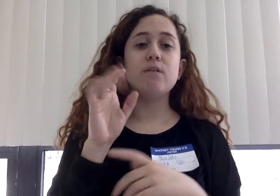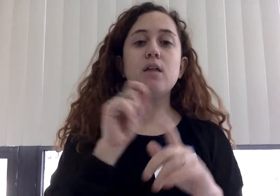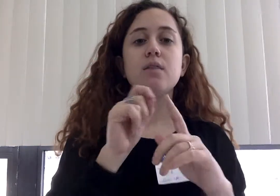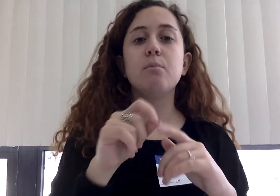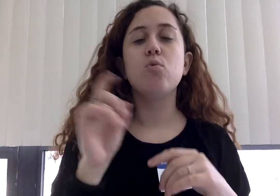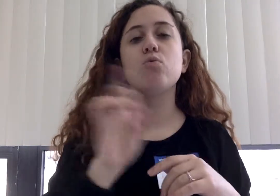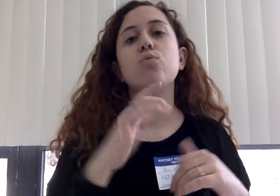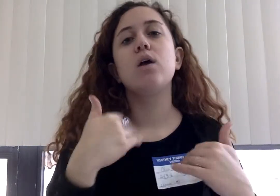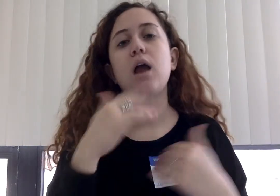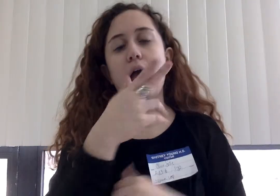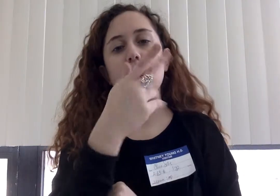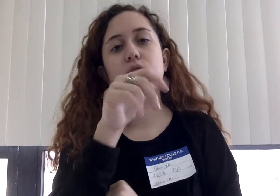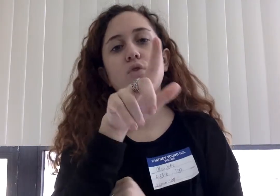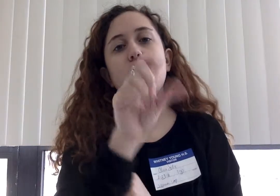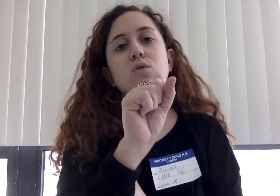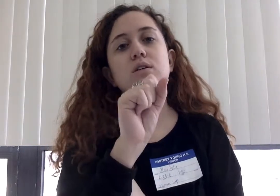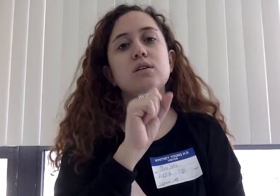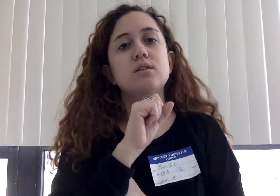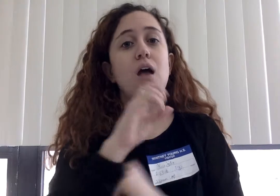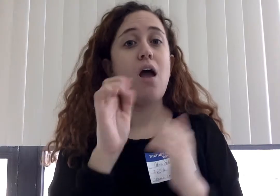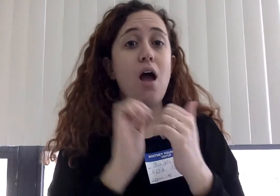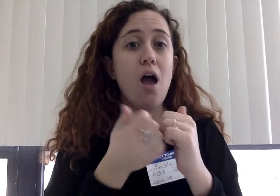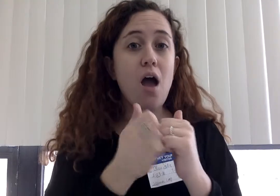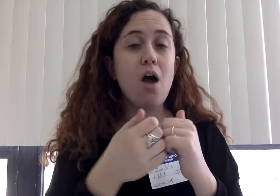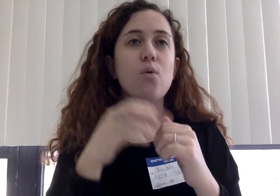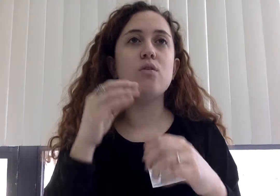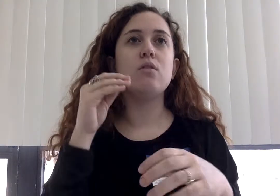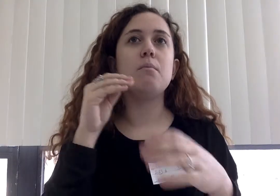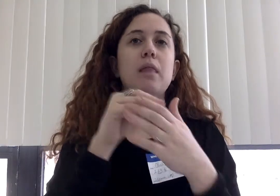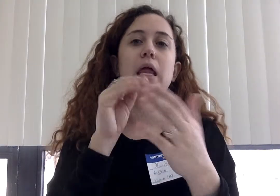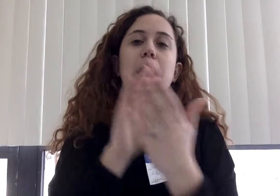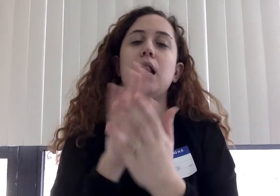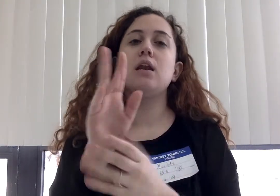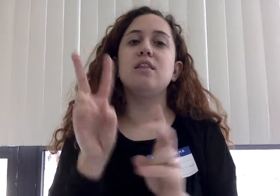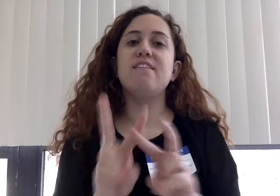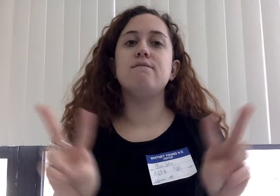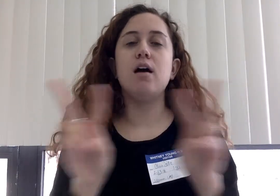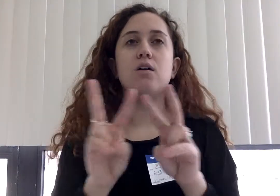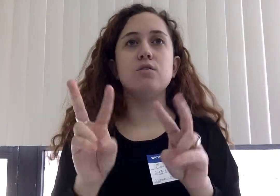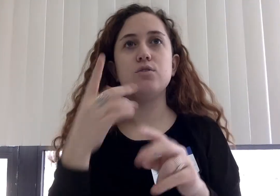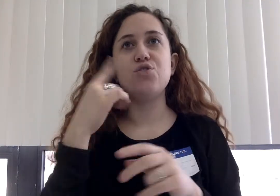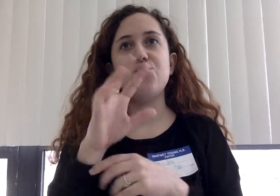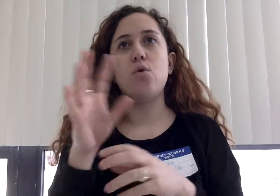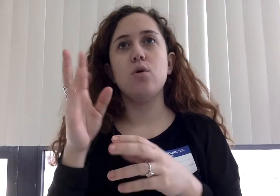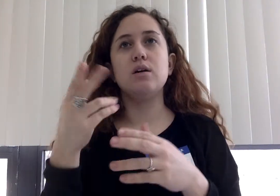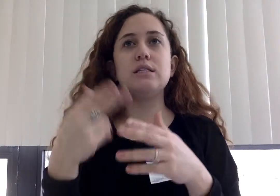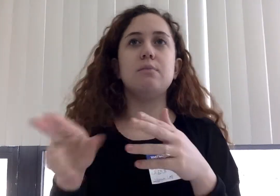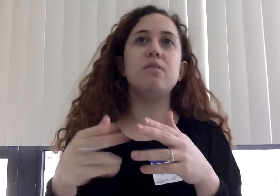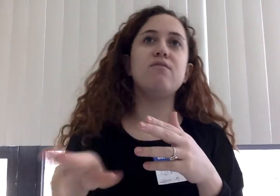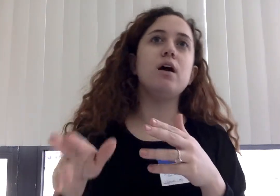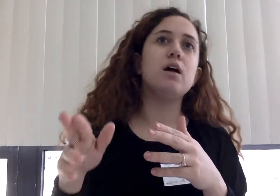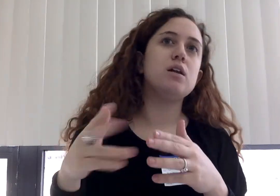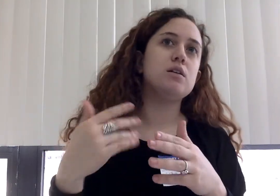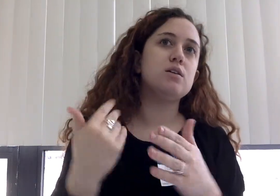in these values to our simplified equation. So at x equals